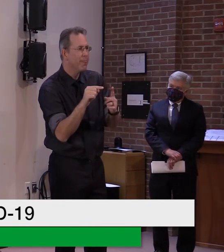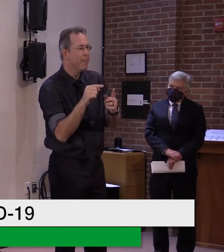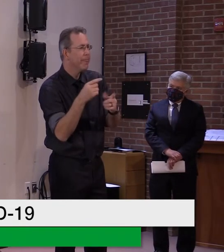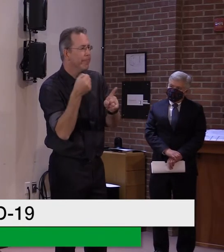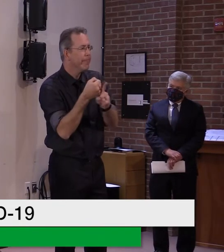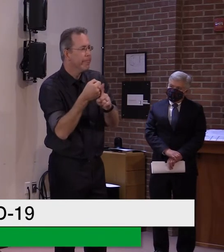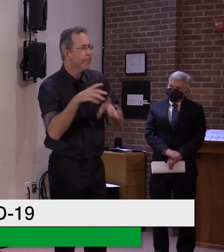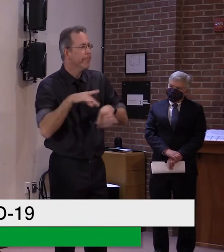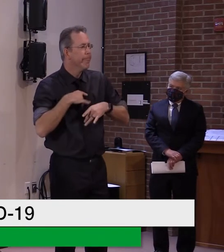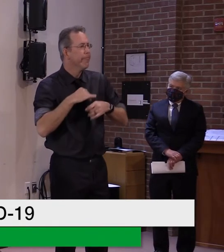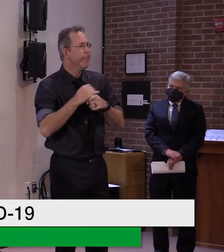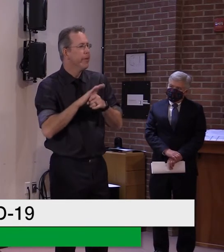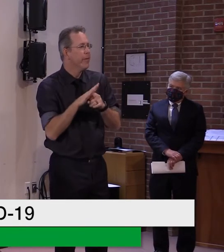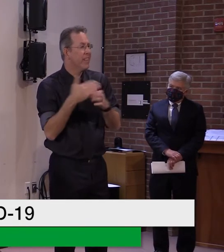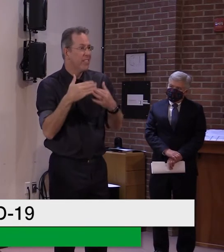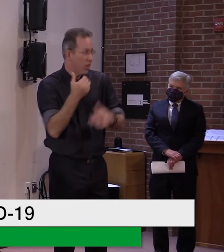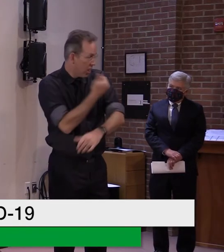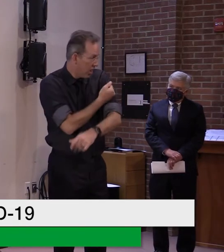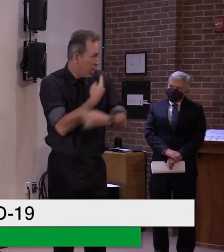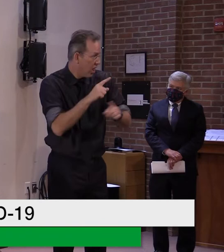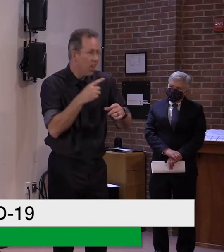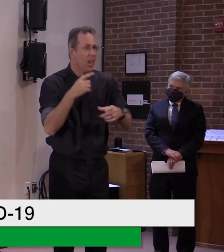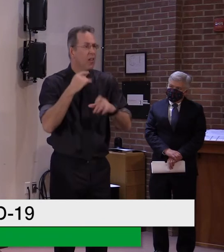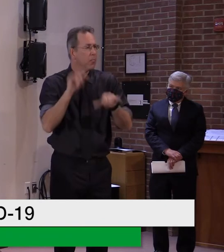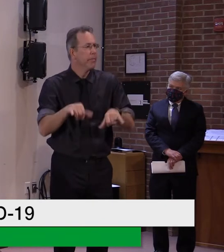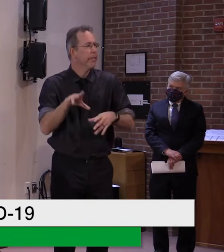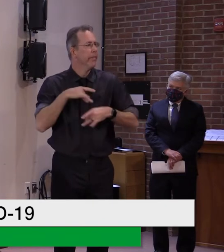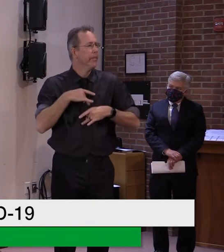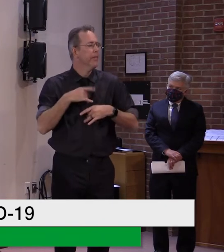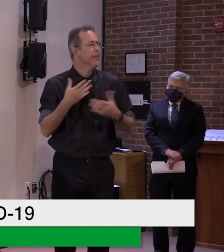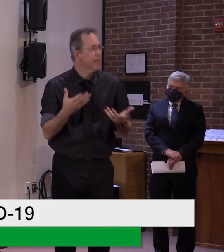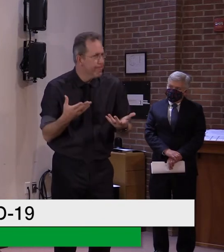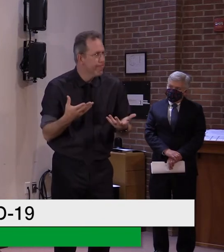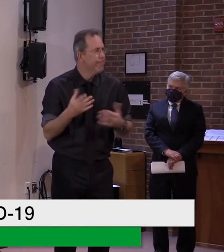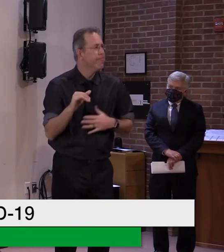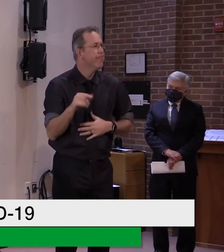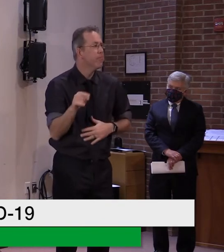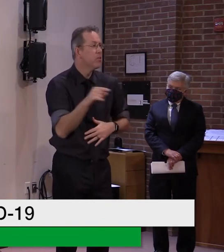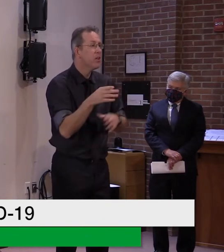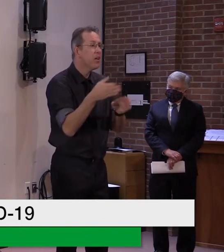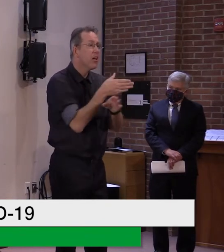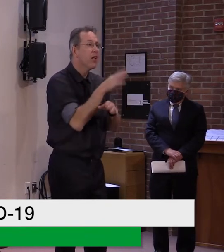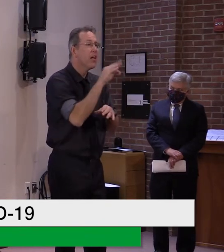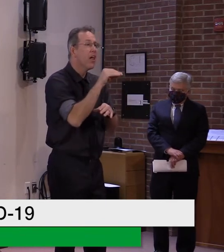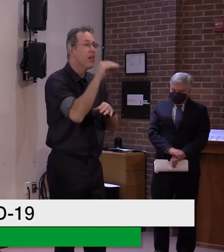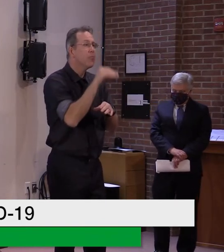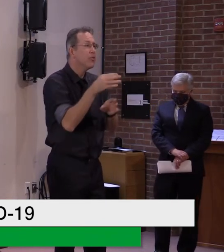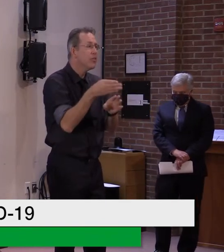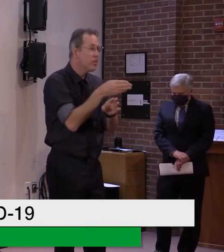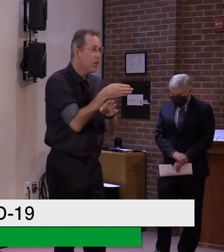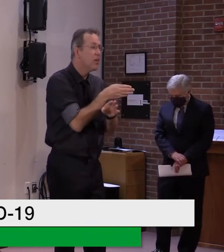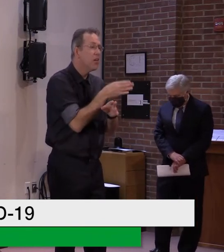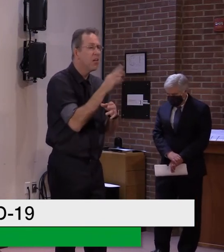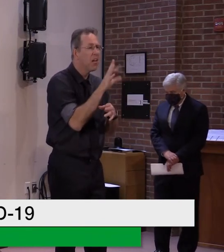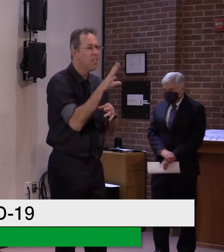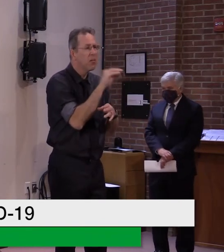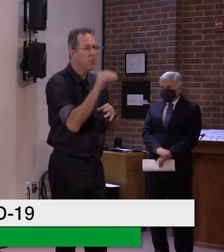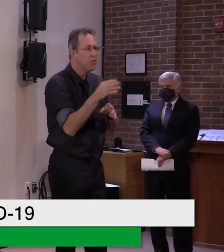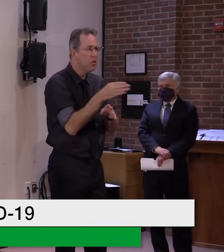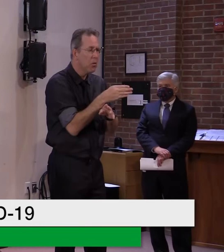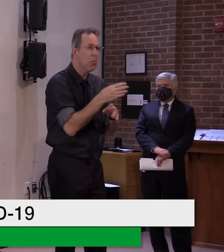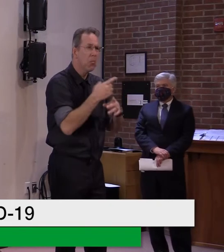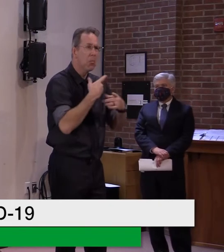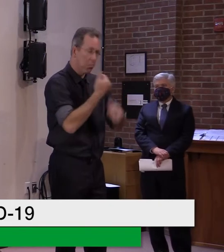but that means 90 to 95 percent were protected during the time period that elapsed of the trial